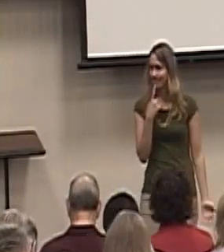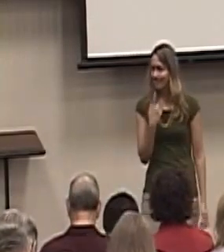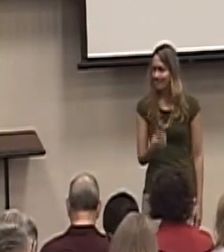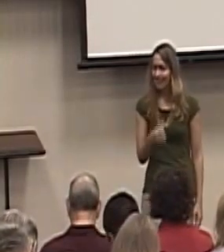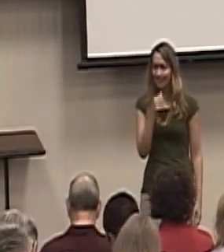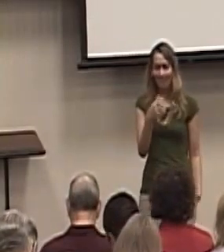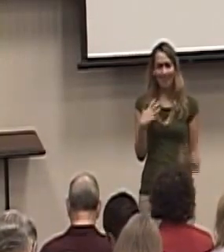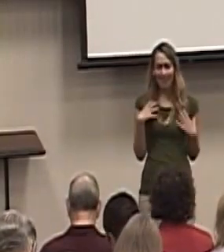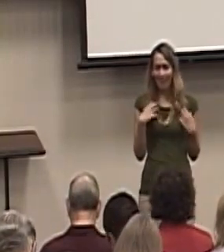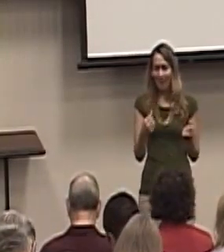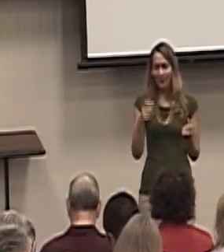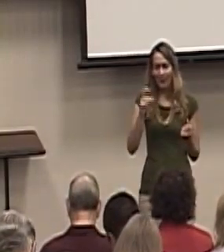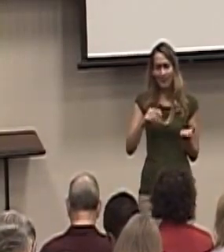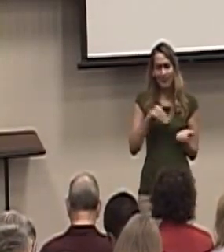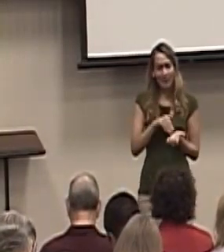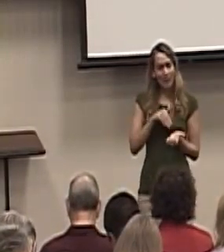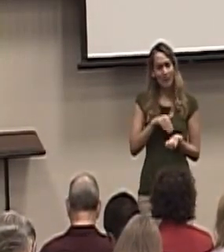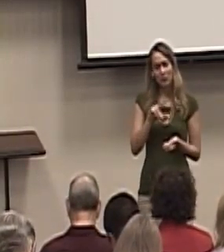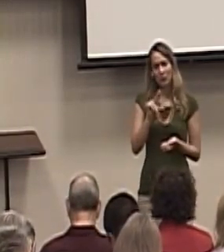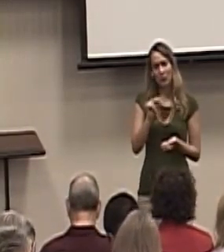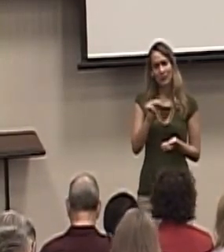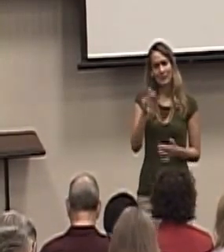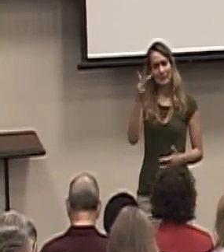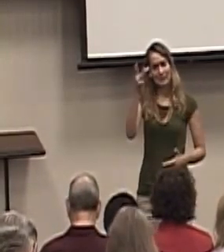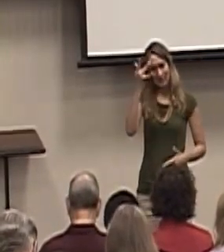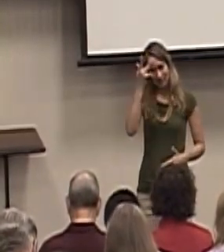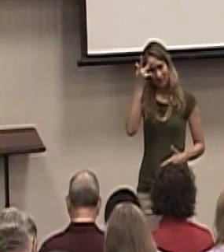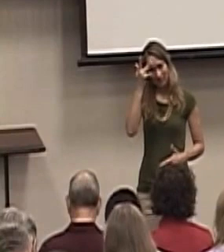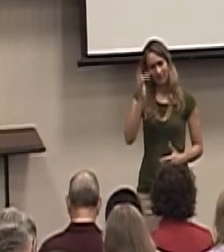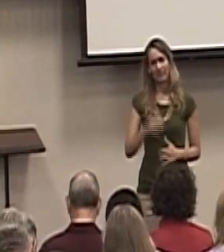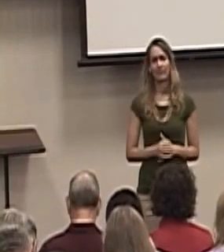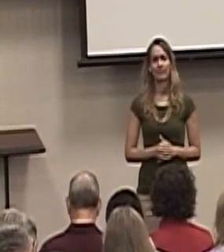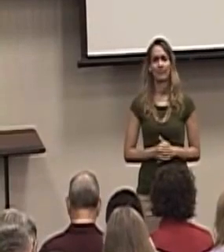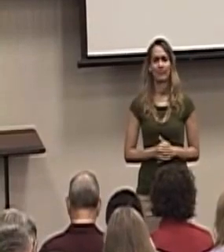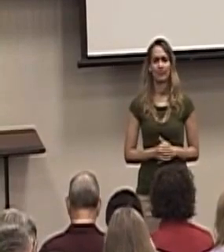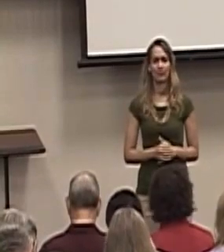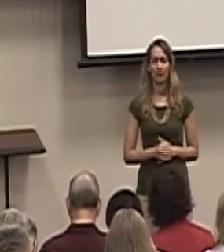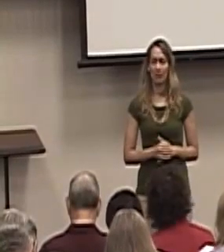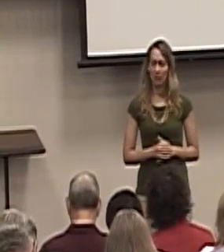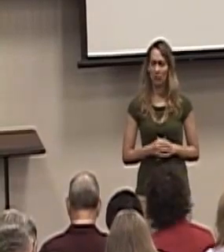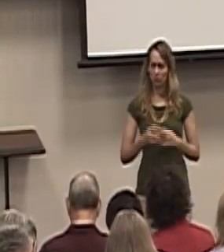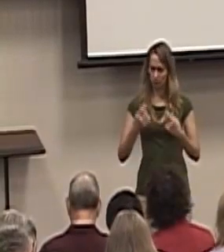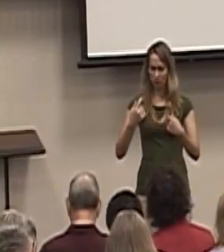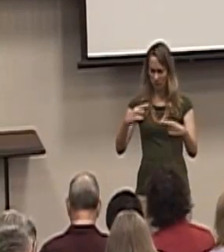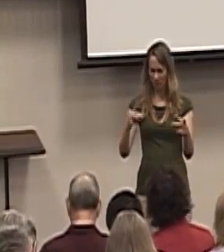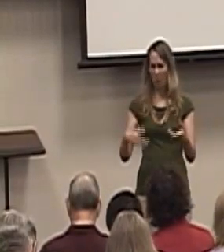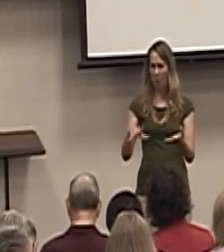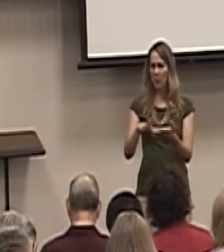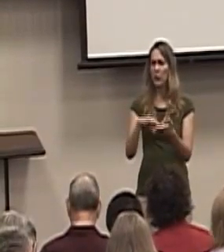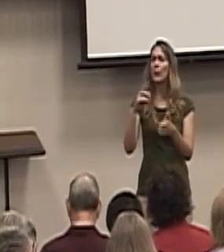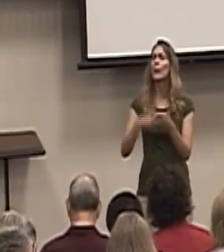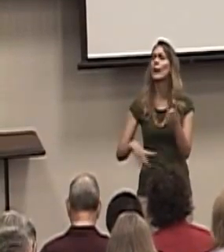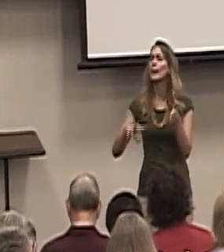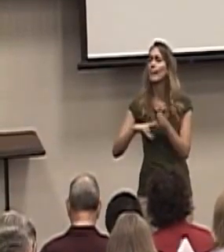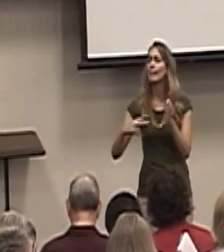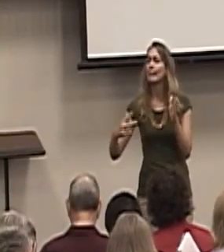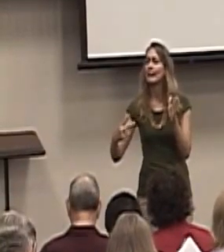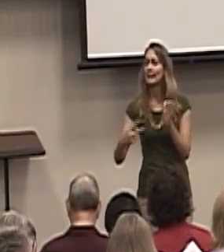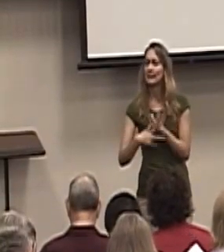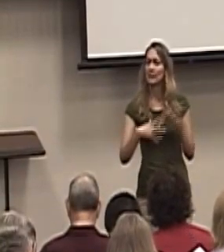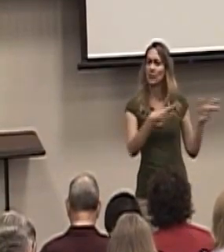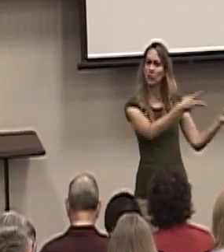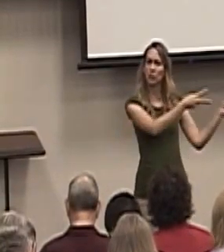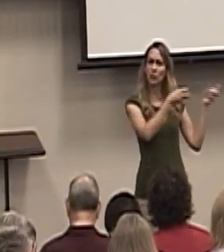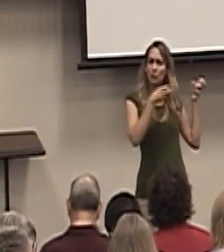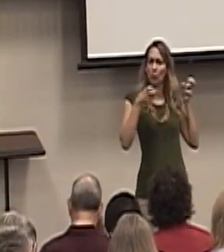not the healthy who need a doctor, but it's the sick. But go and learn what this means. And he quotes